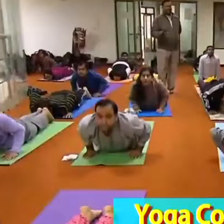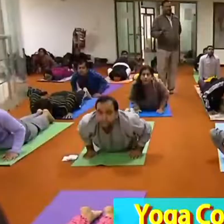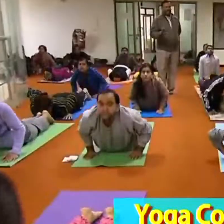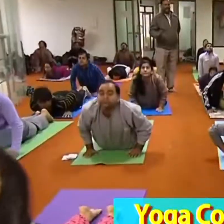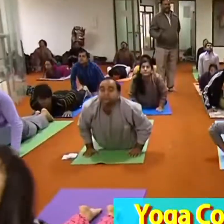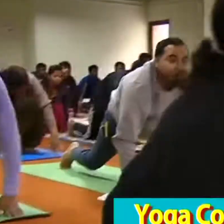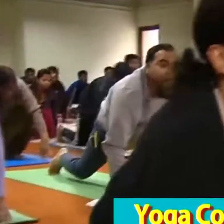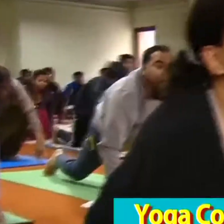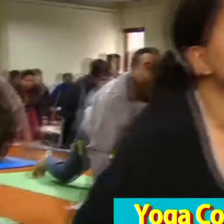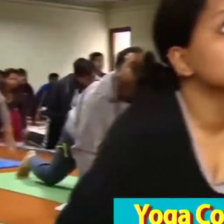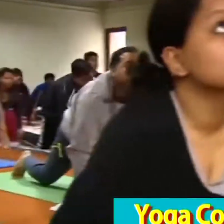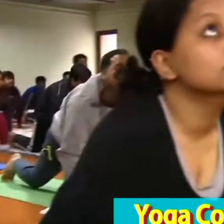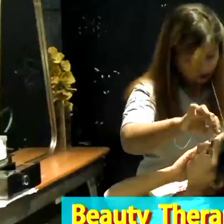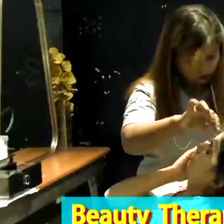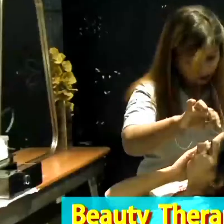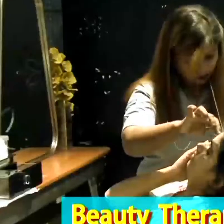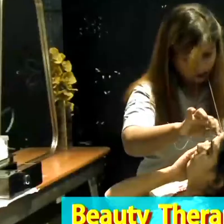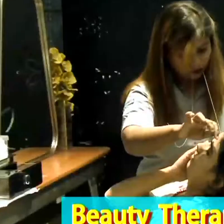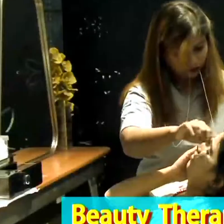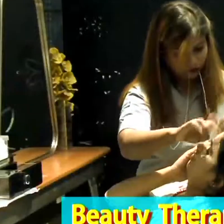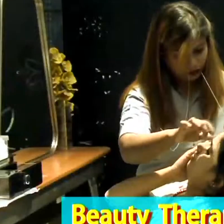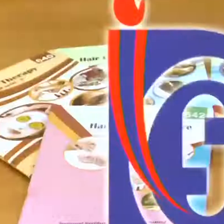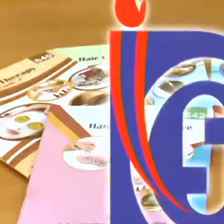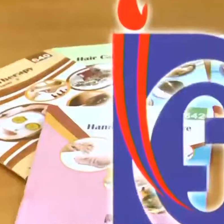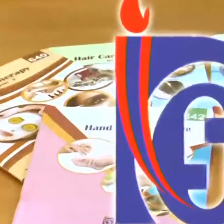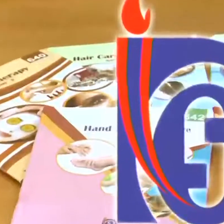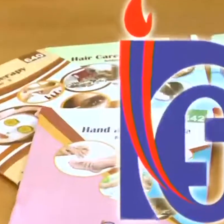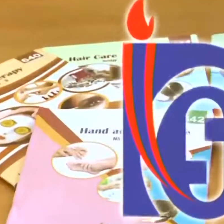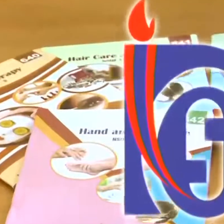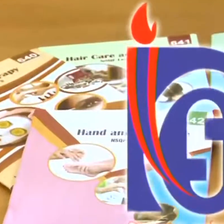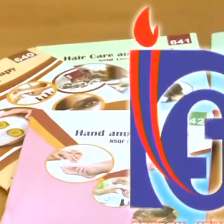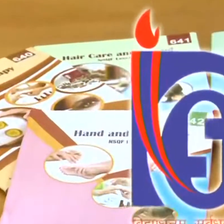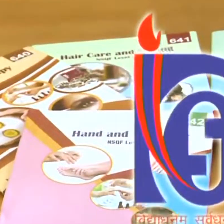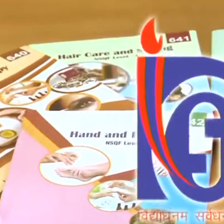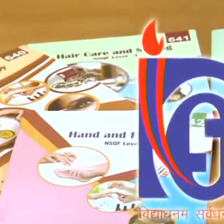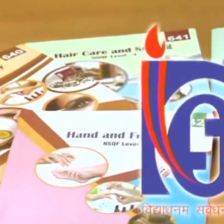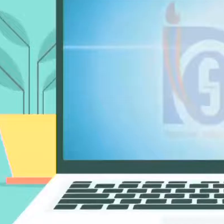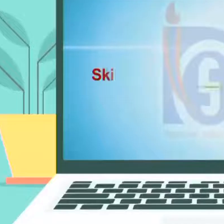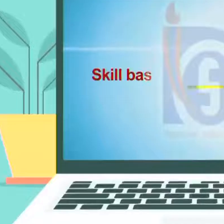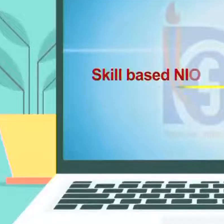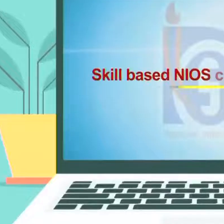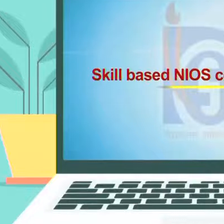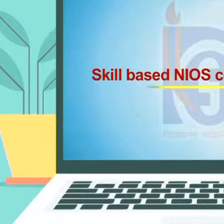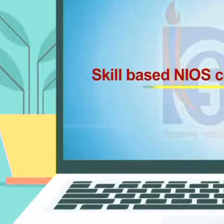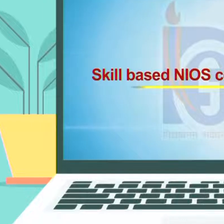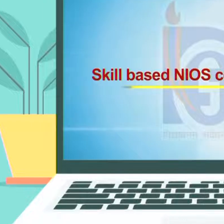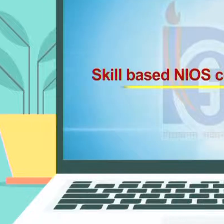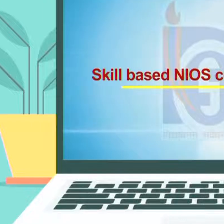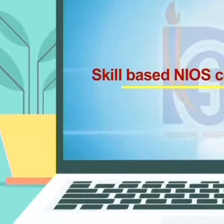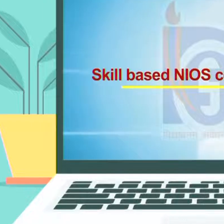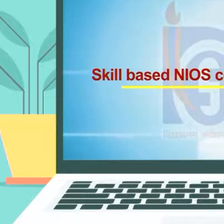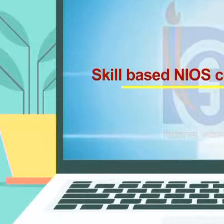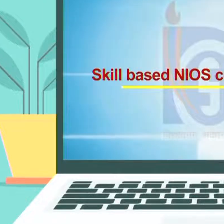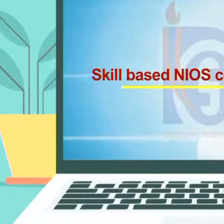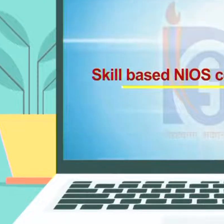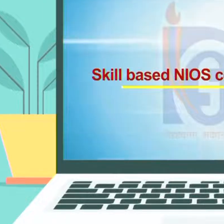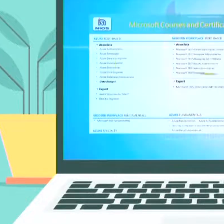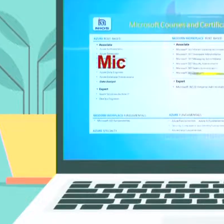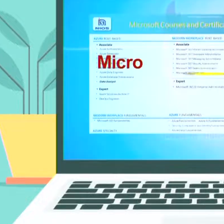yoga, beauty therapy and many more such courses. Apart from this, skill-based course material and